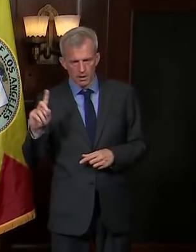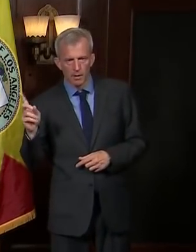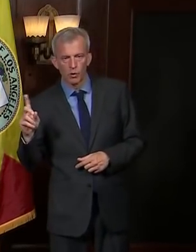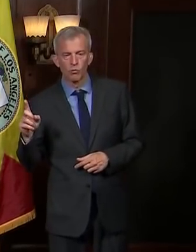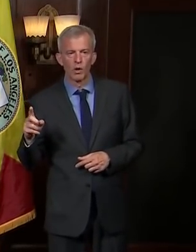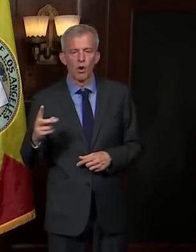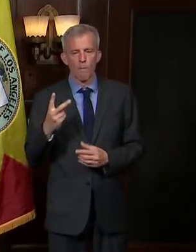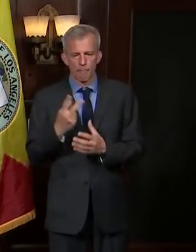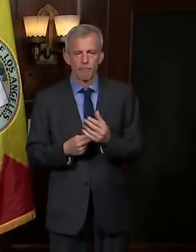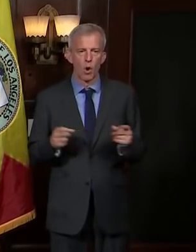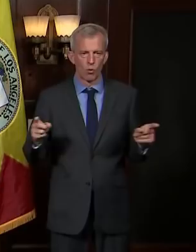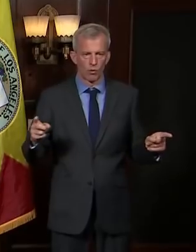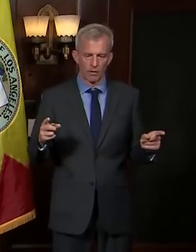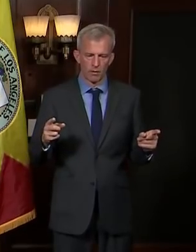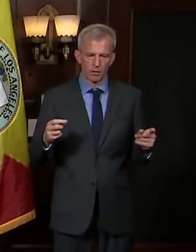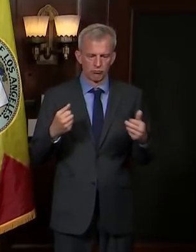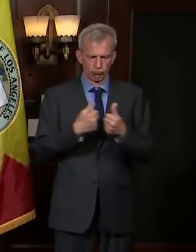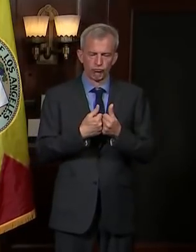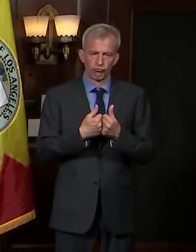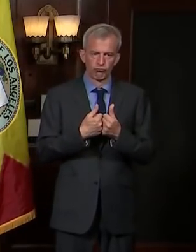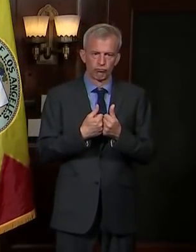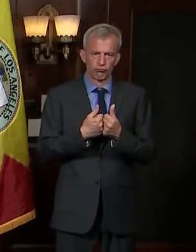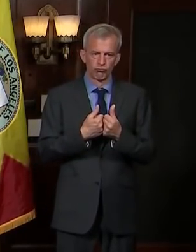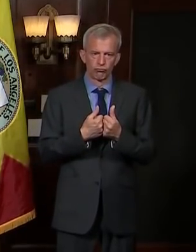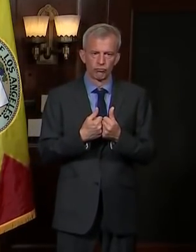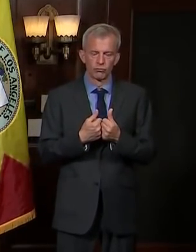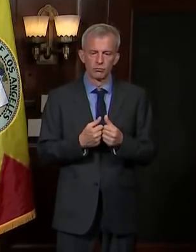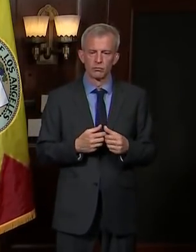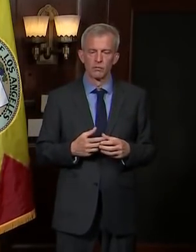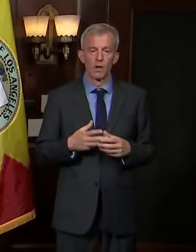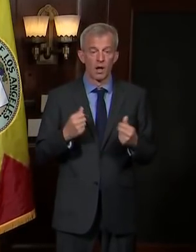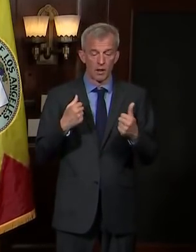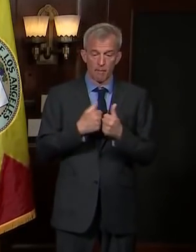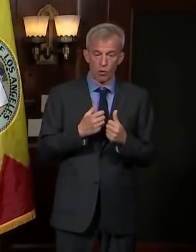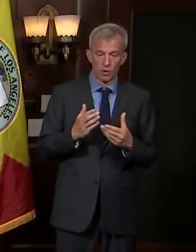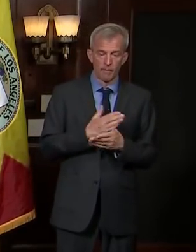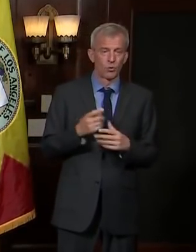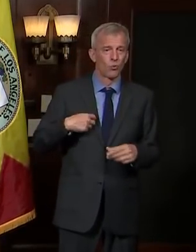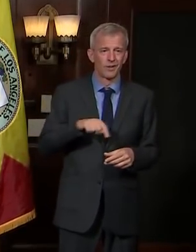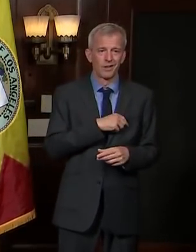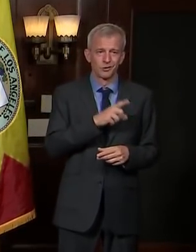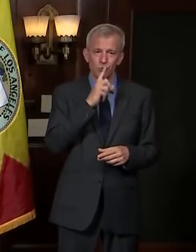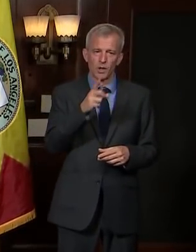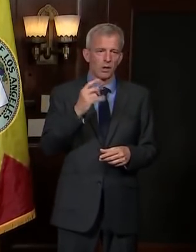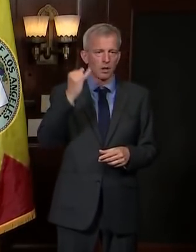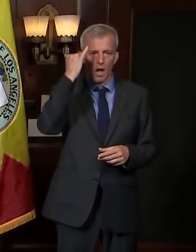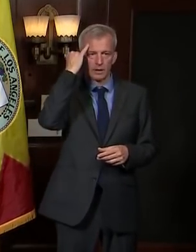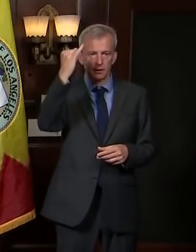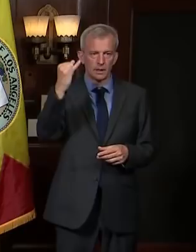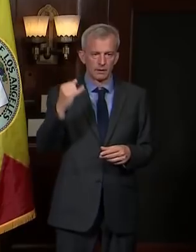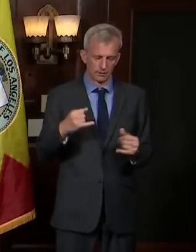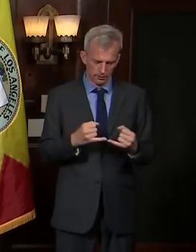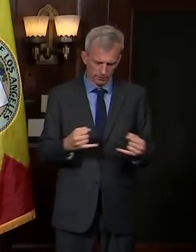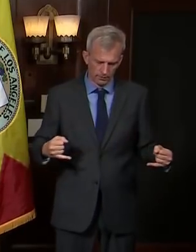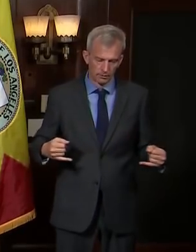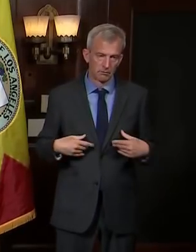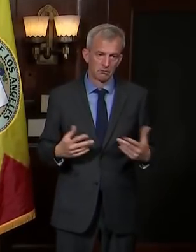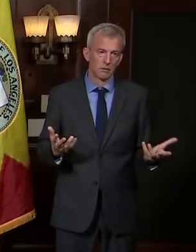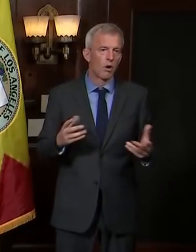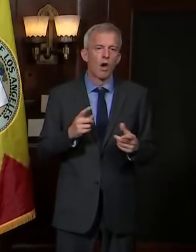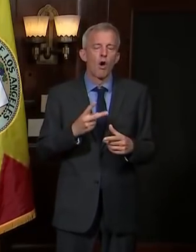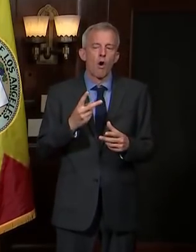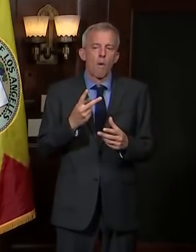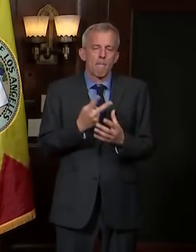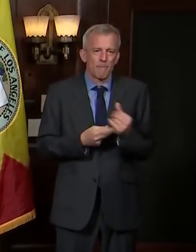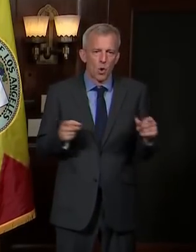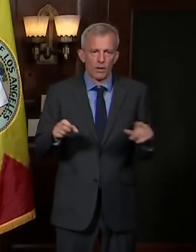Democrat, both neighboring states, and the borders between us are nothing more than an idea, that they both issued safer-at-home